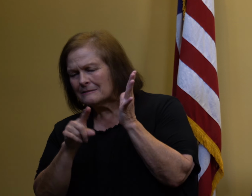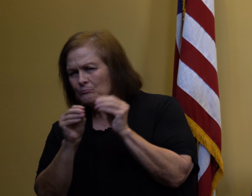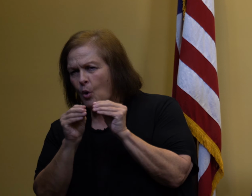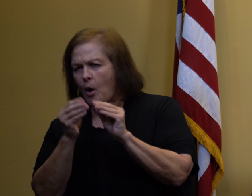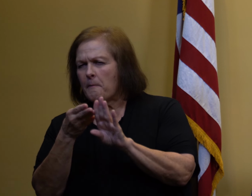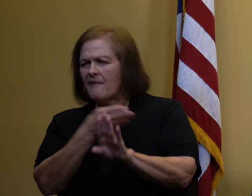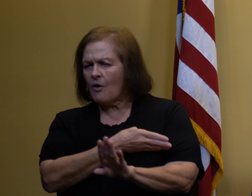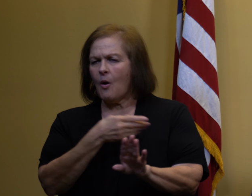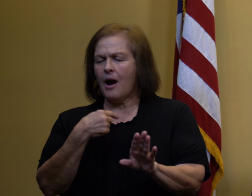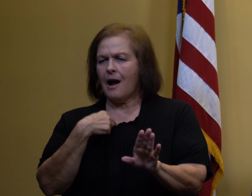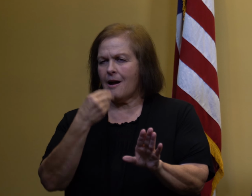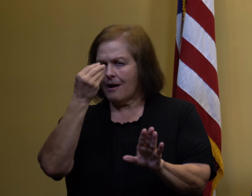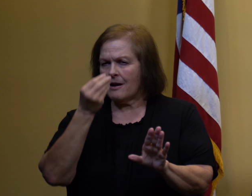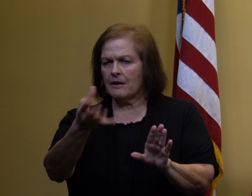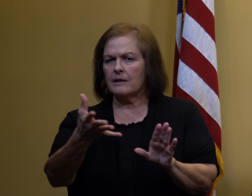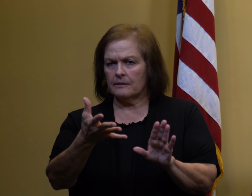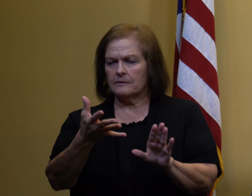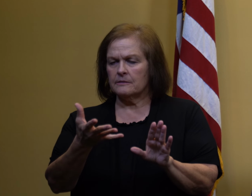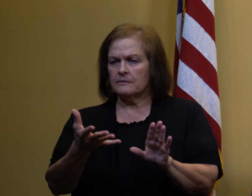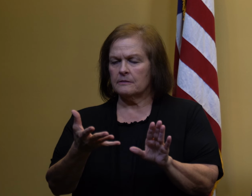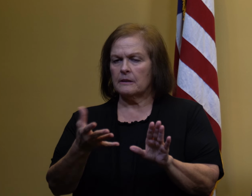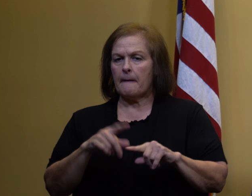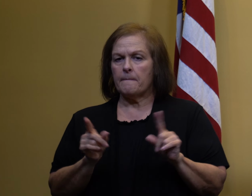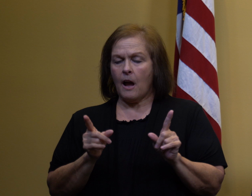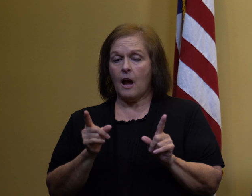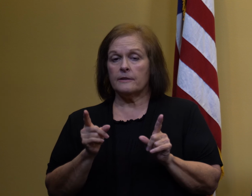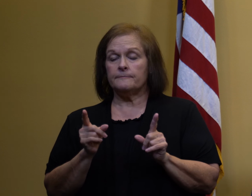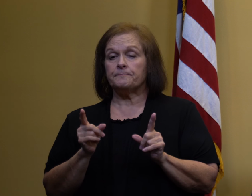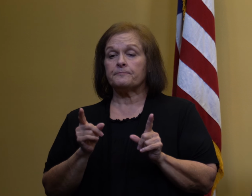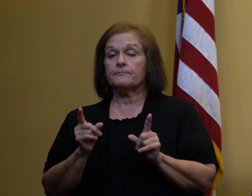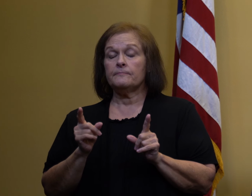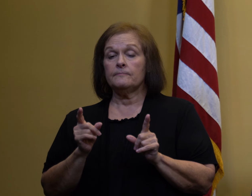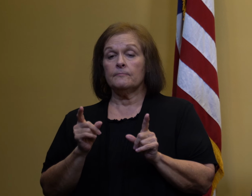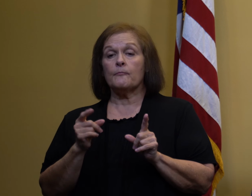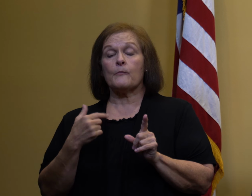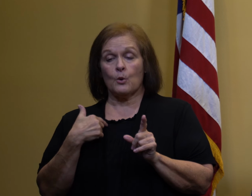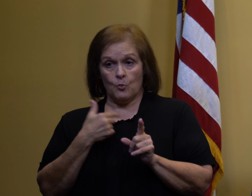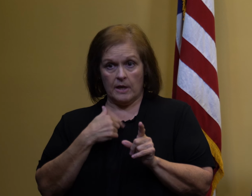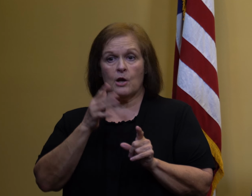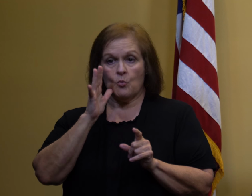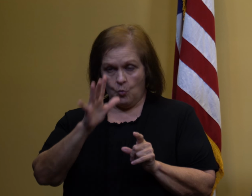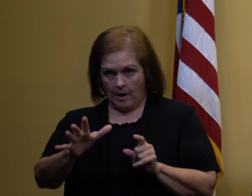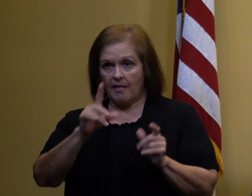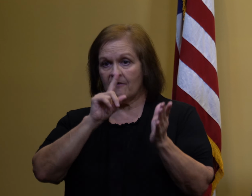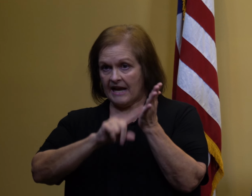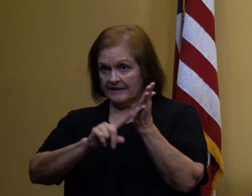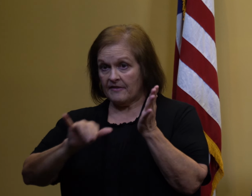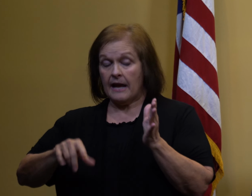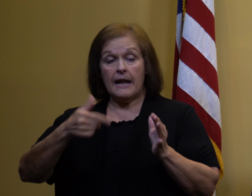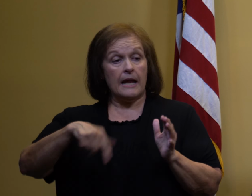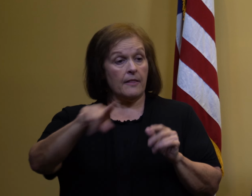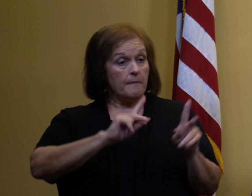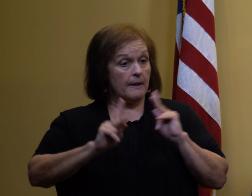Okay. before I respond to that specifically. But what I will say is that we'll look into this, and any residents that have